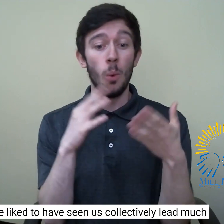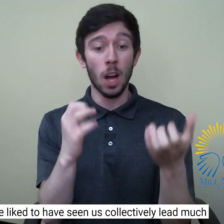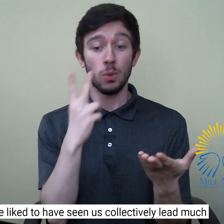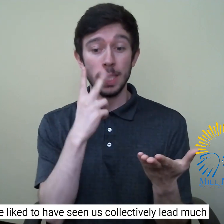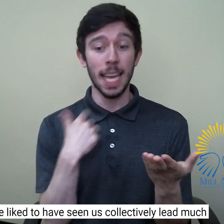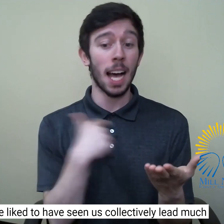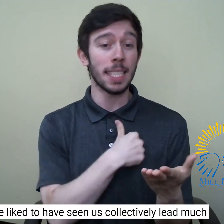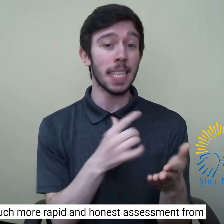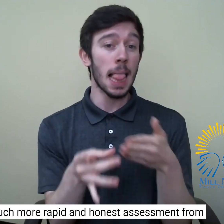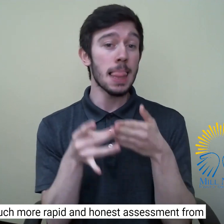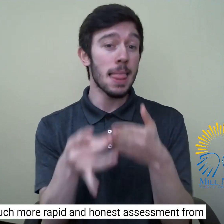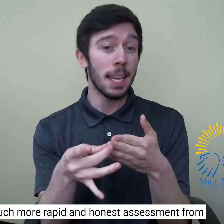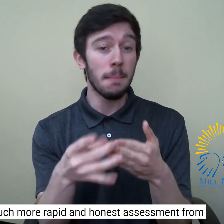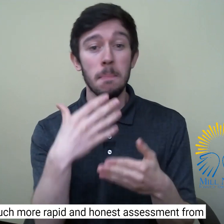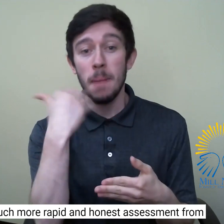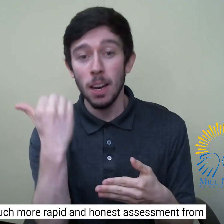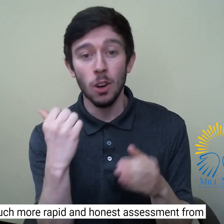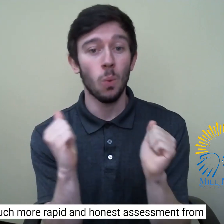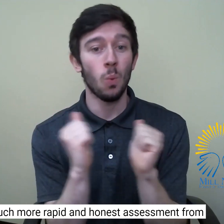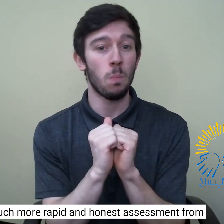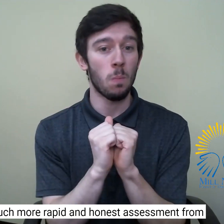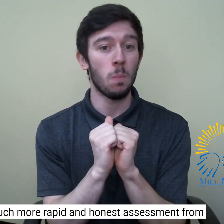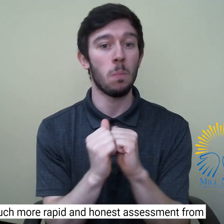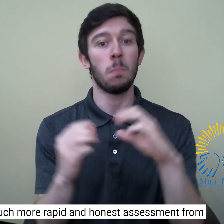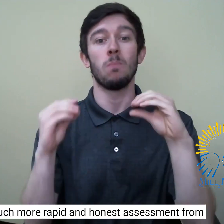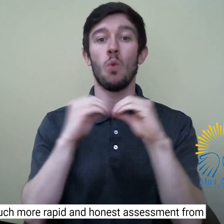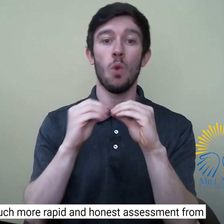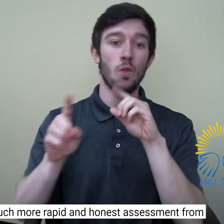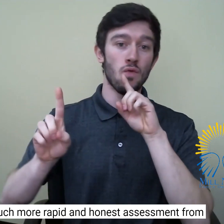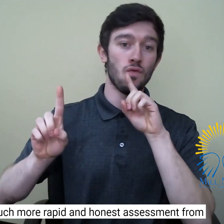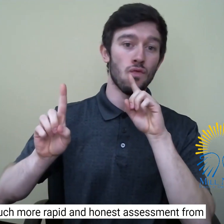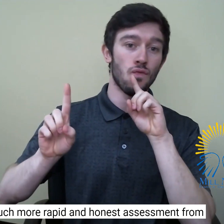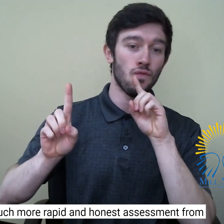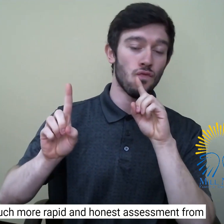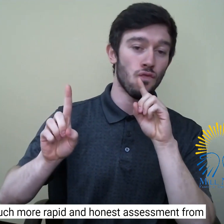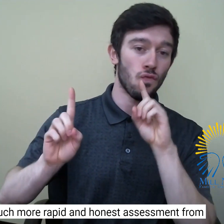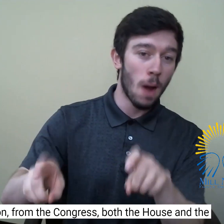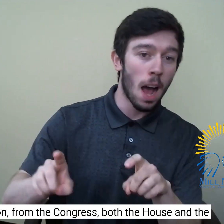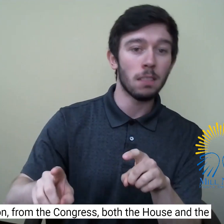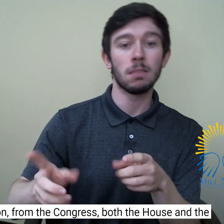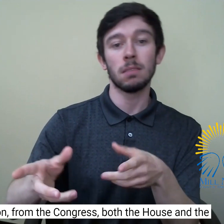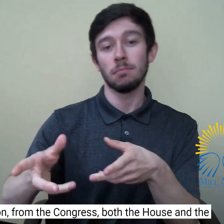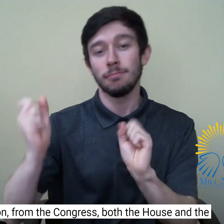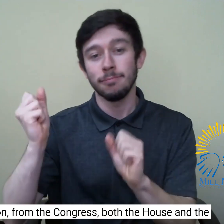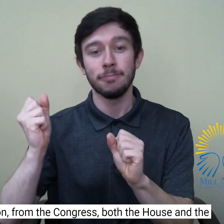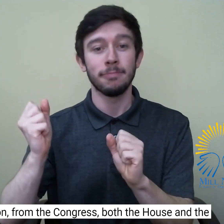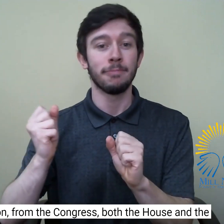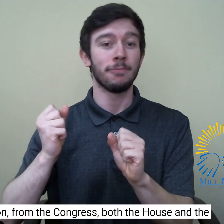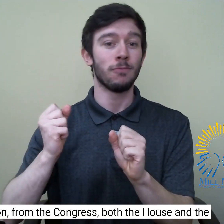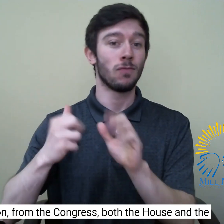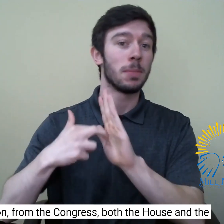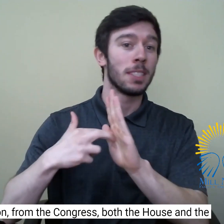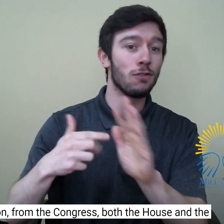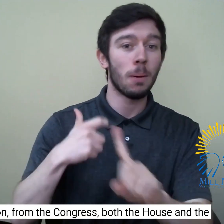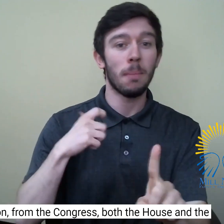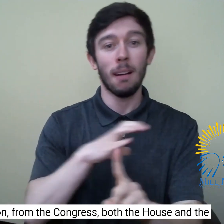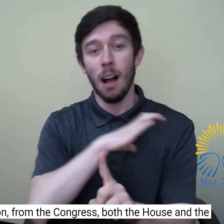lead much better with a much more rapid and honest assessment from the administration, from the Congress, both the House and the